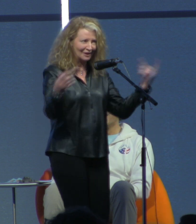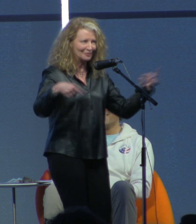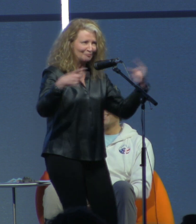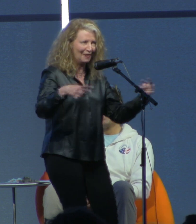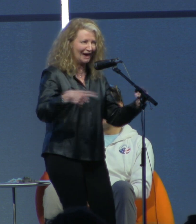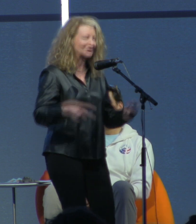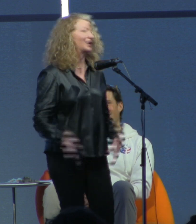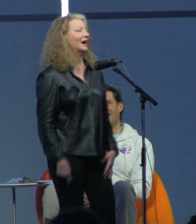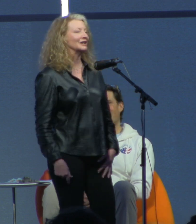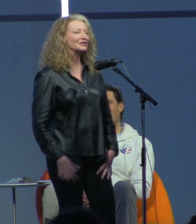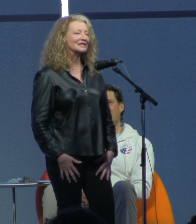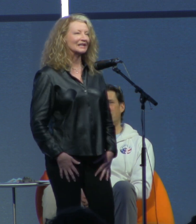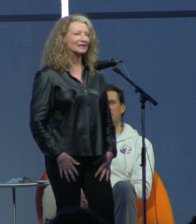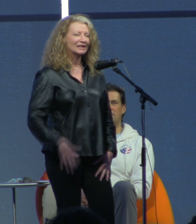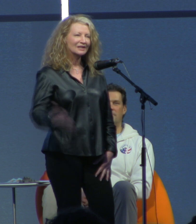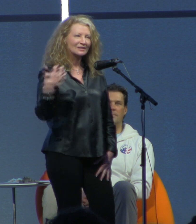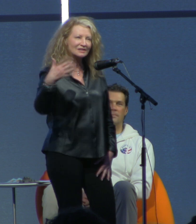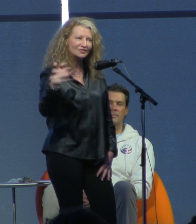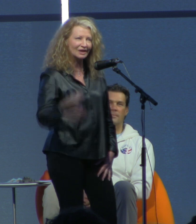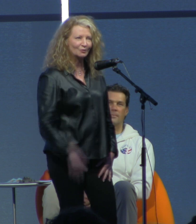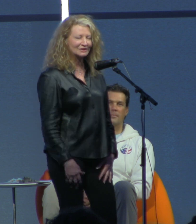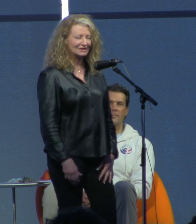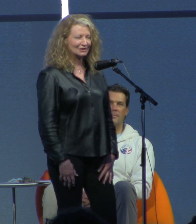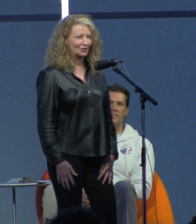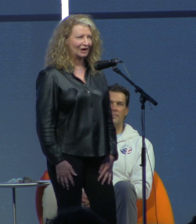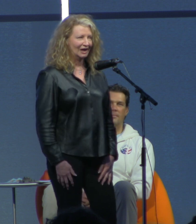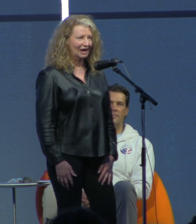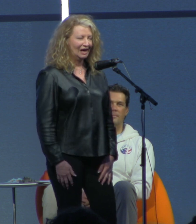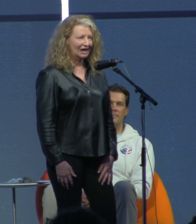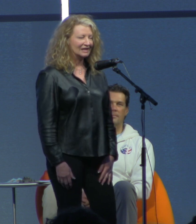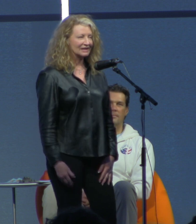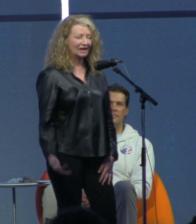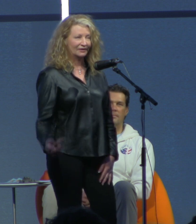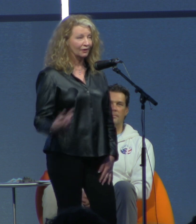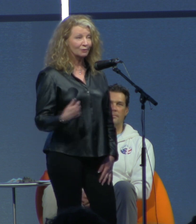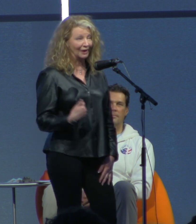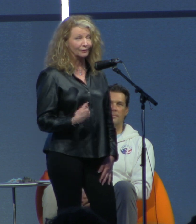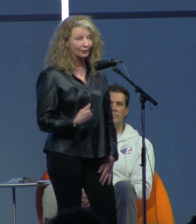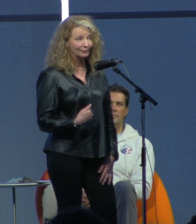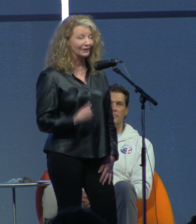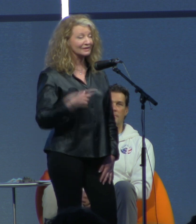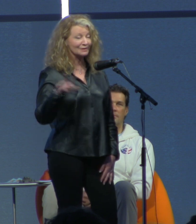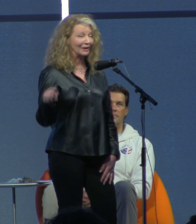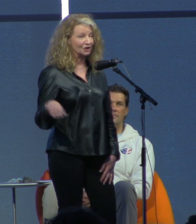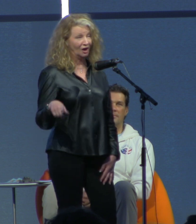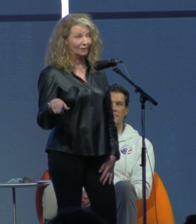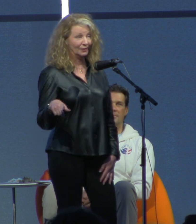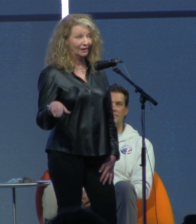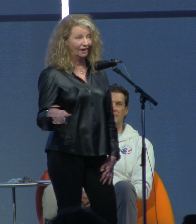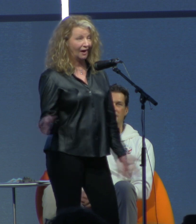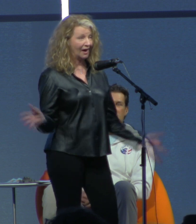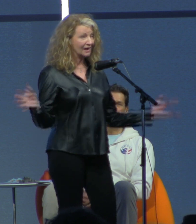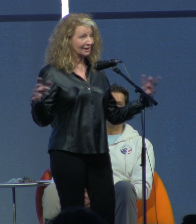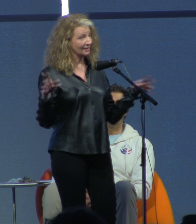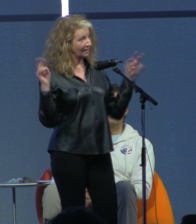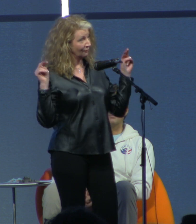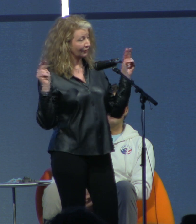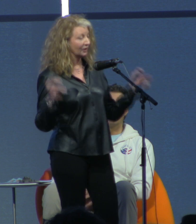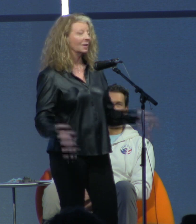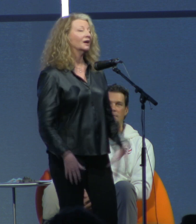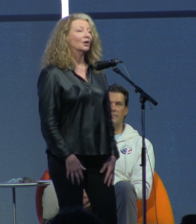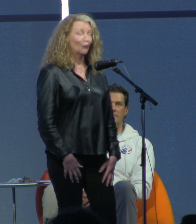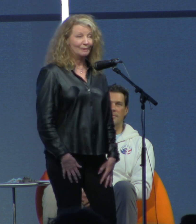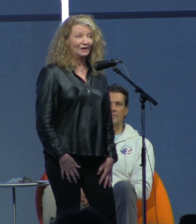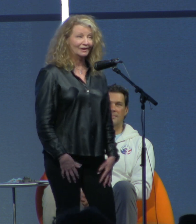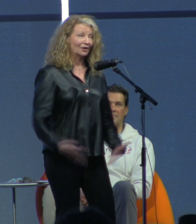wait, backtrack. And she says, Sven, what's the story? And he's like, they're in my room. This is my job. I